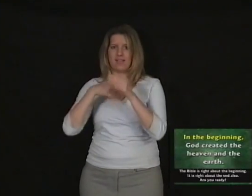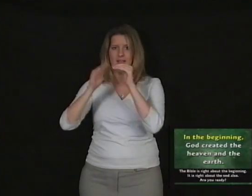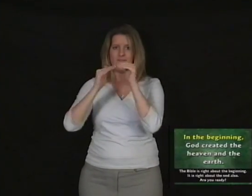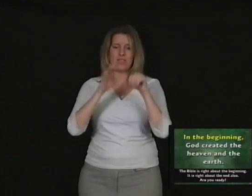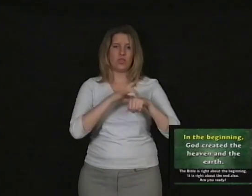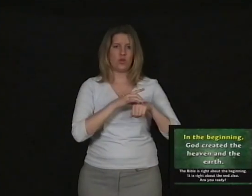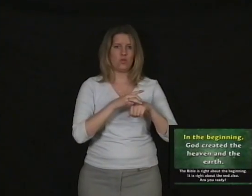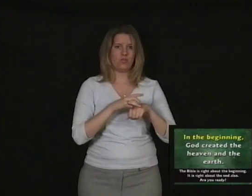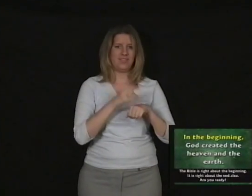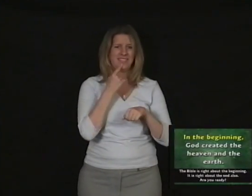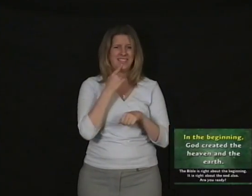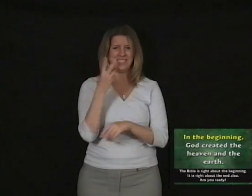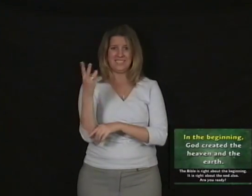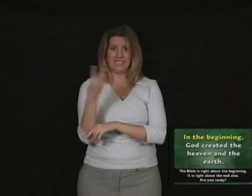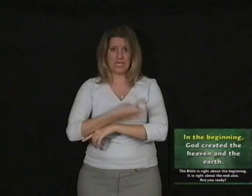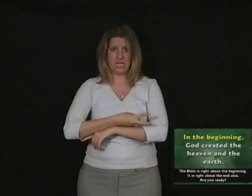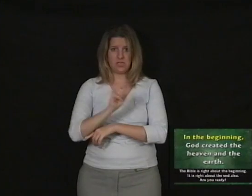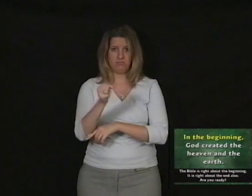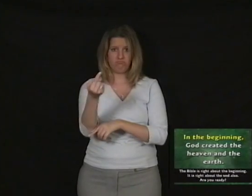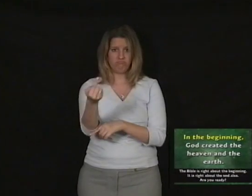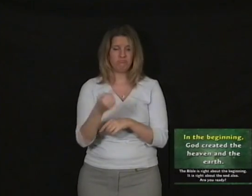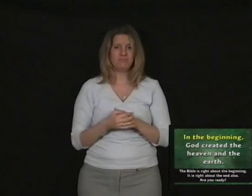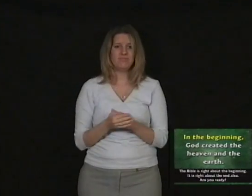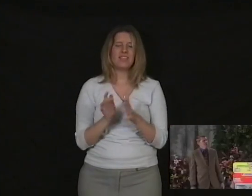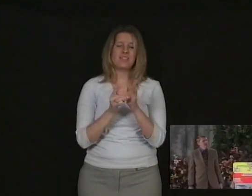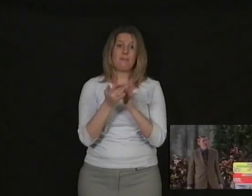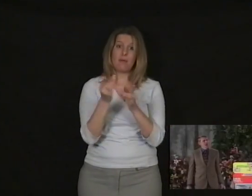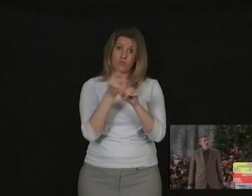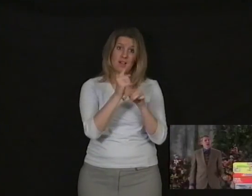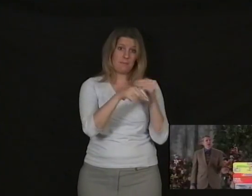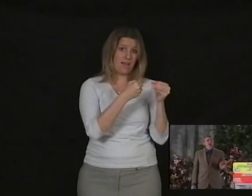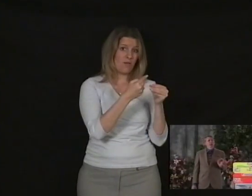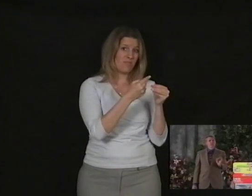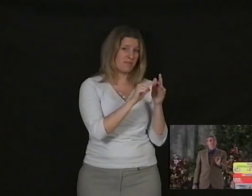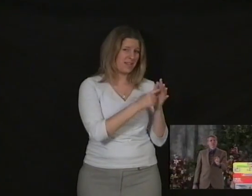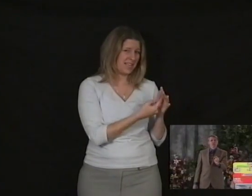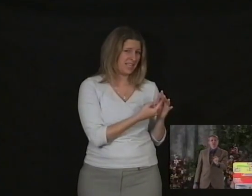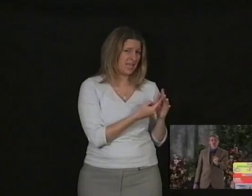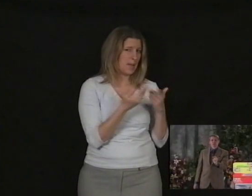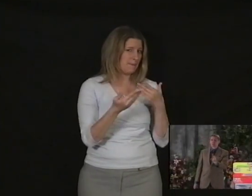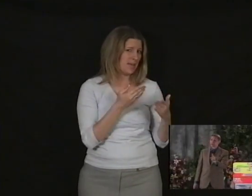earth. He says He did it in 6 days. You know, if the Bible's right about the beginning, maybe it's